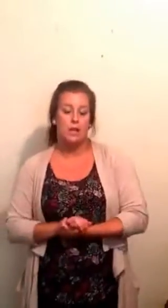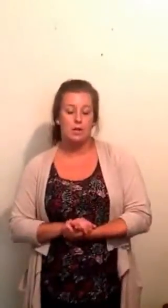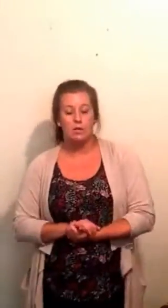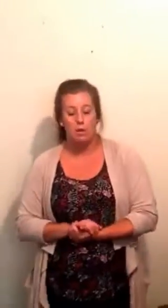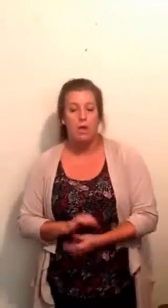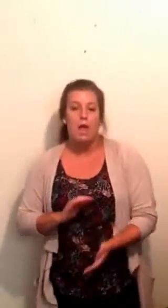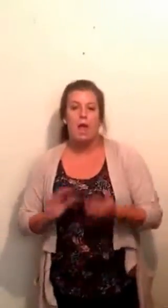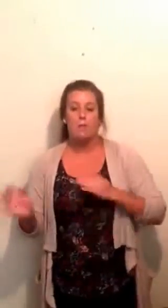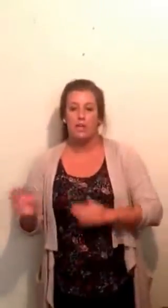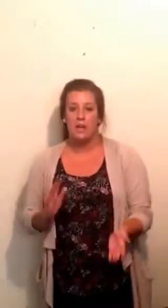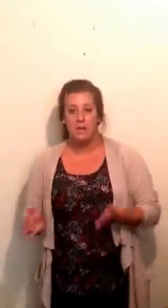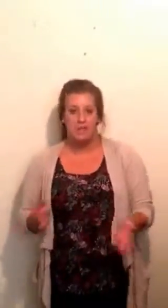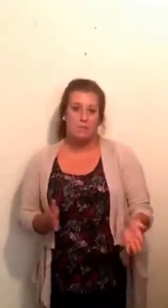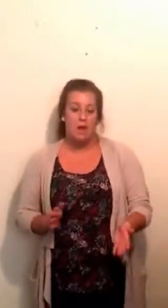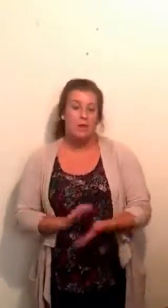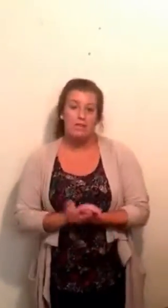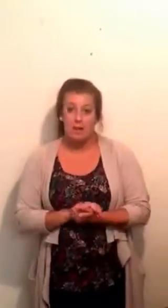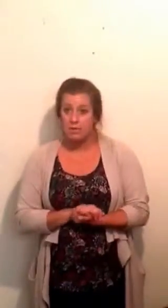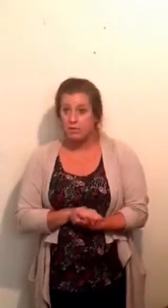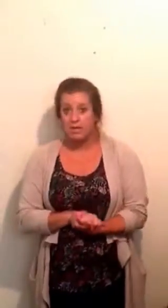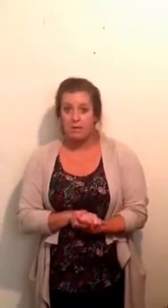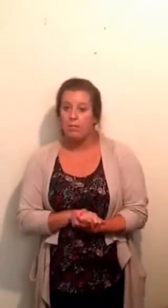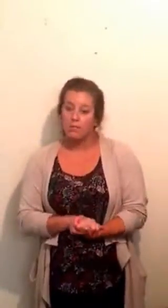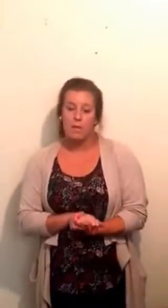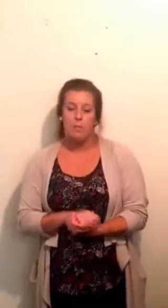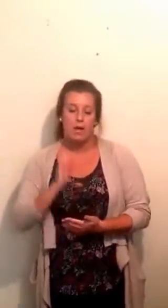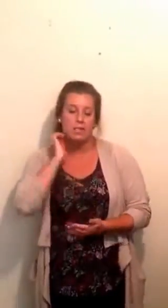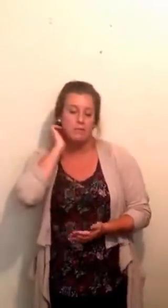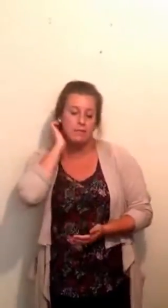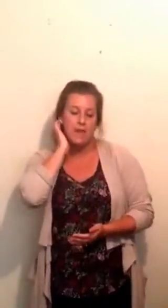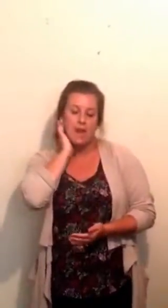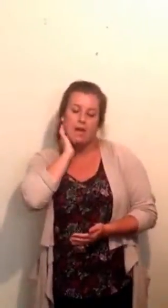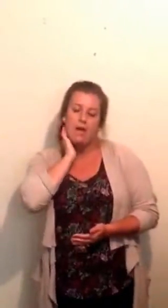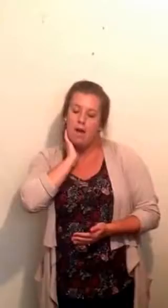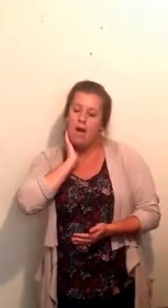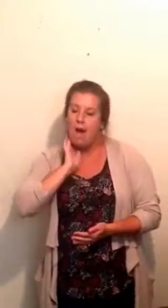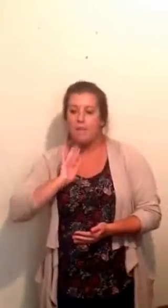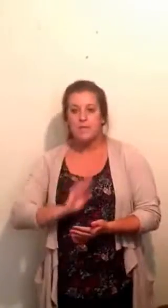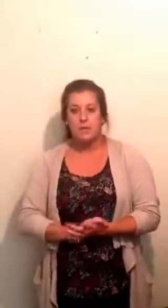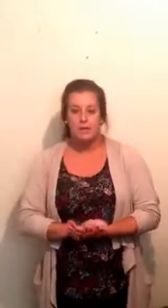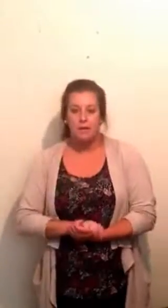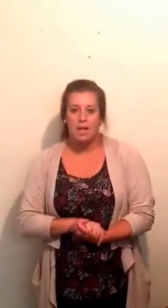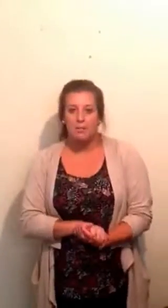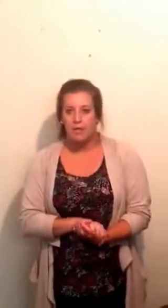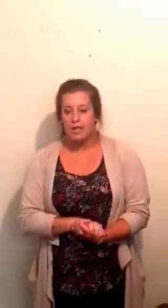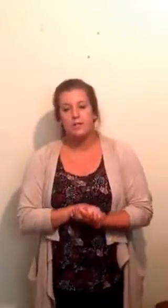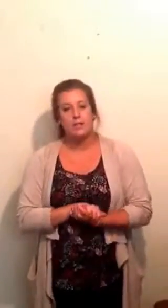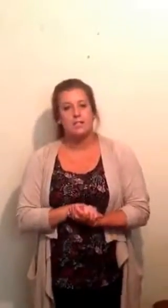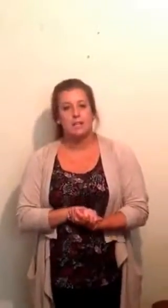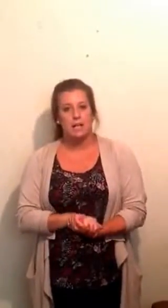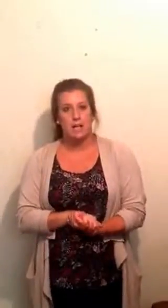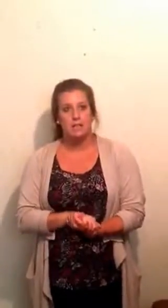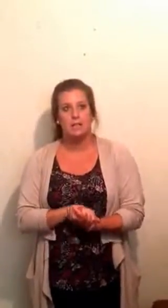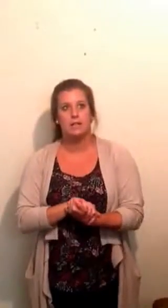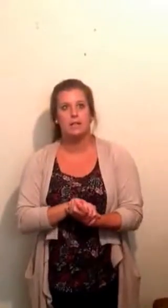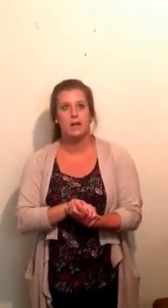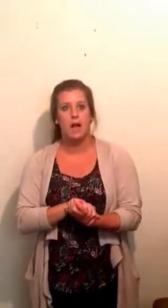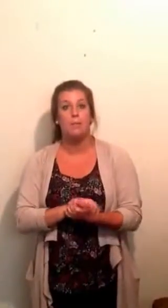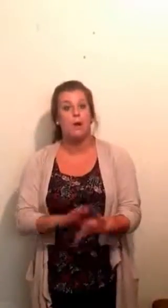on your own, and working with them that way. So that was really a big positive for that. So we're going to go ahead and move on to our second part of